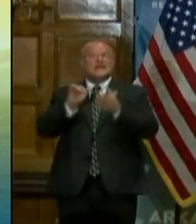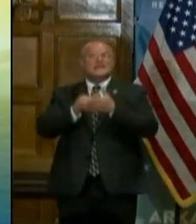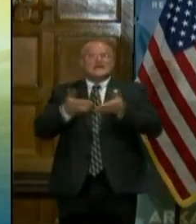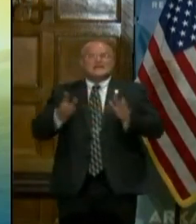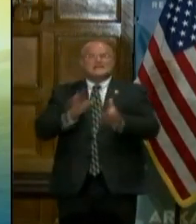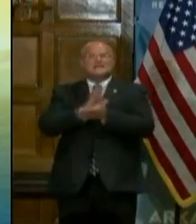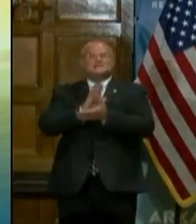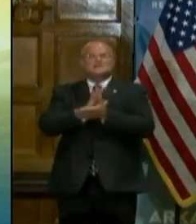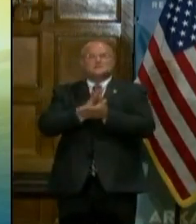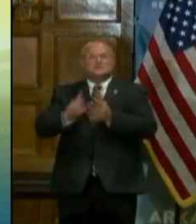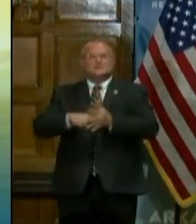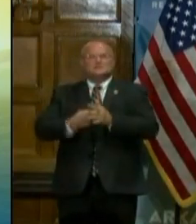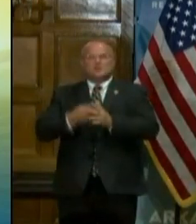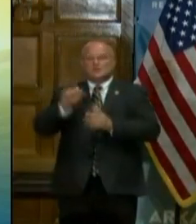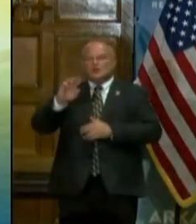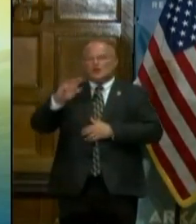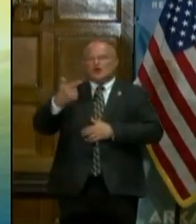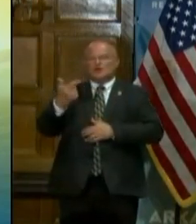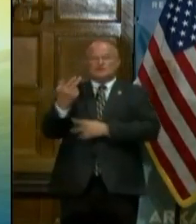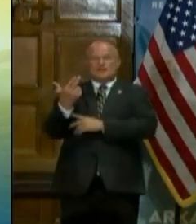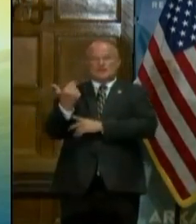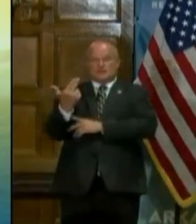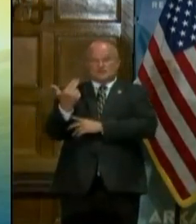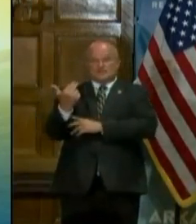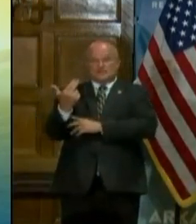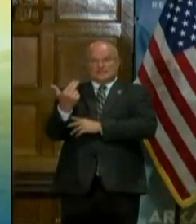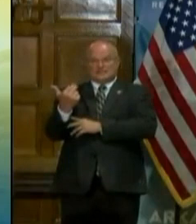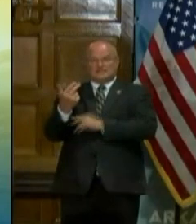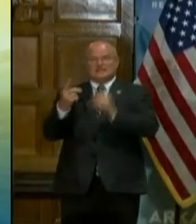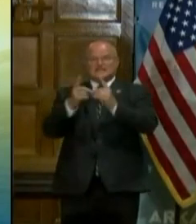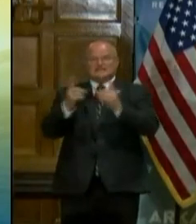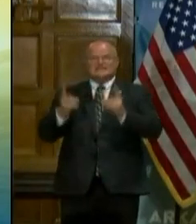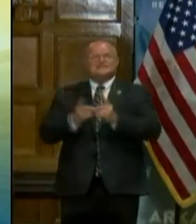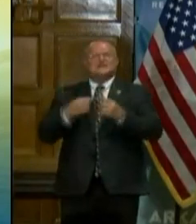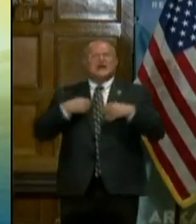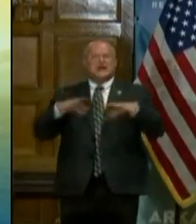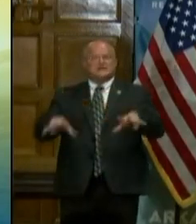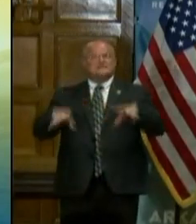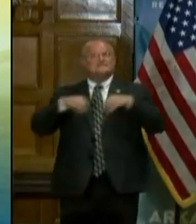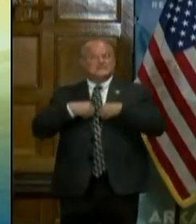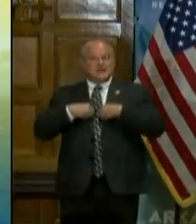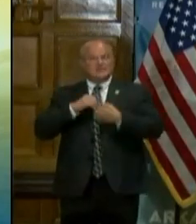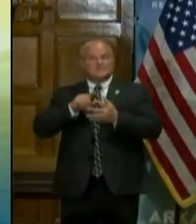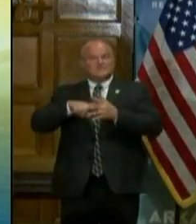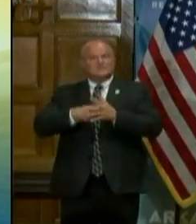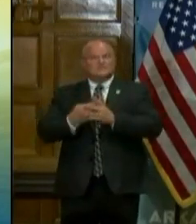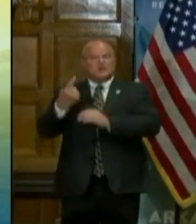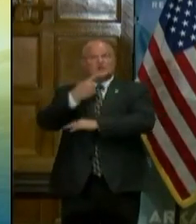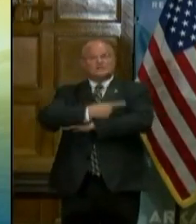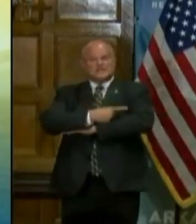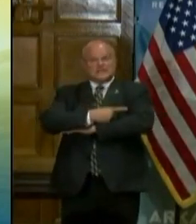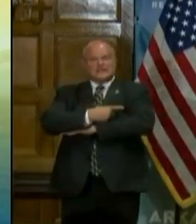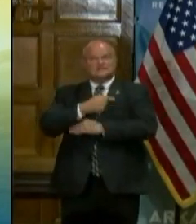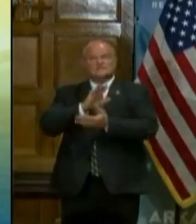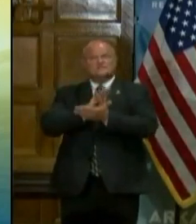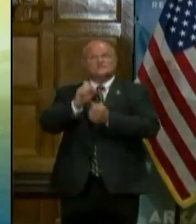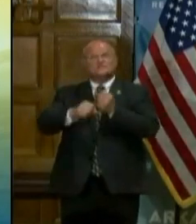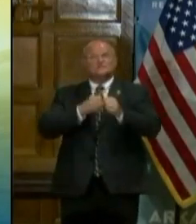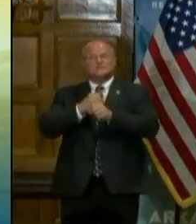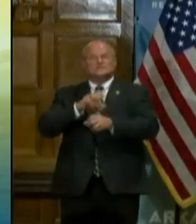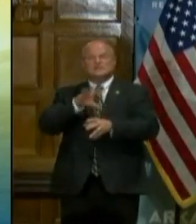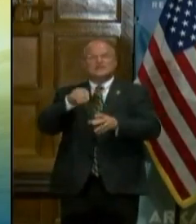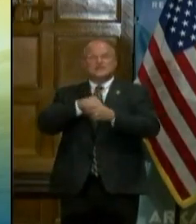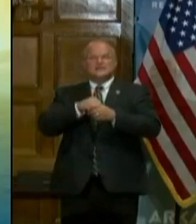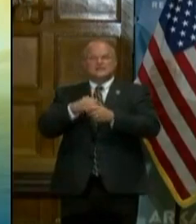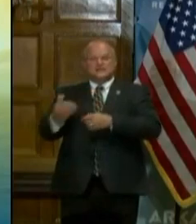to start as early as August 13th. Districts generally have adopted that start date for the subsequent school years, including